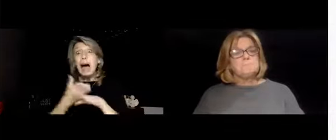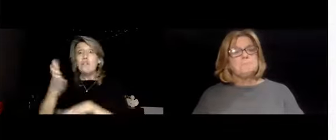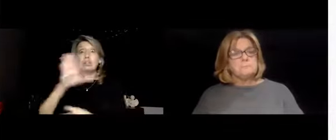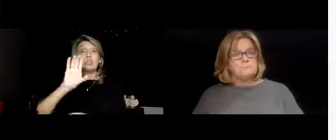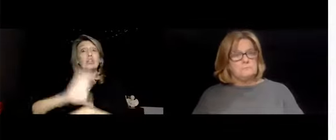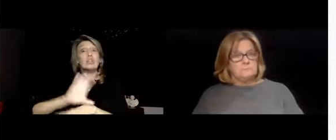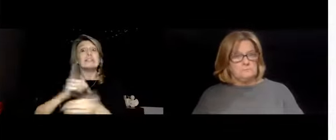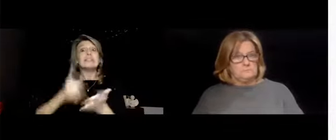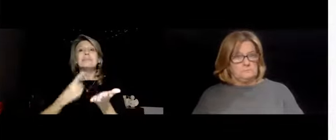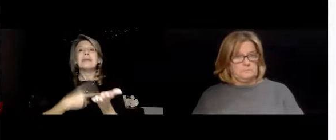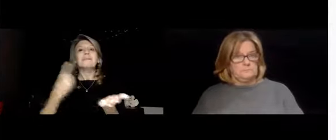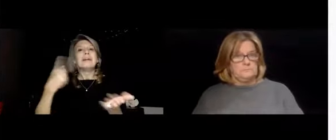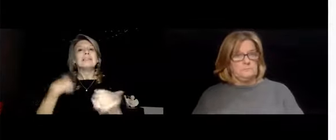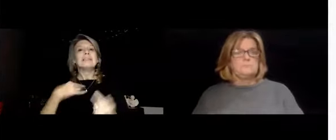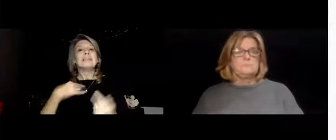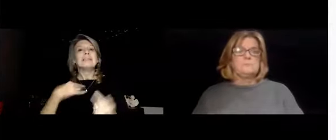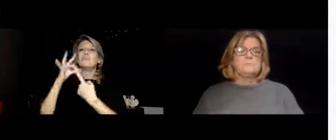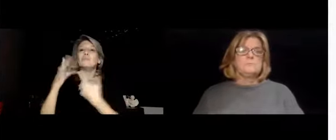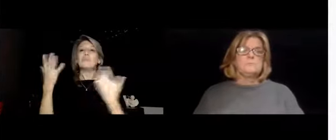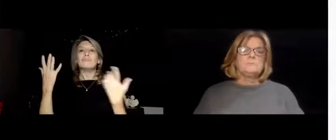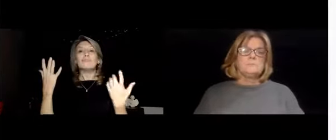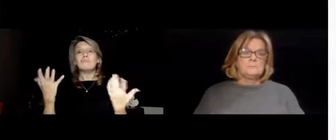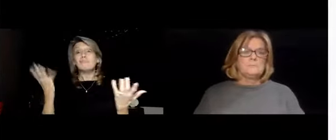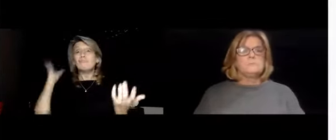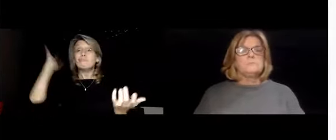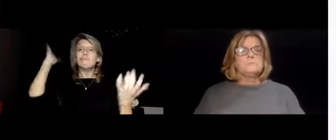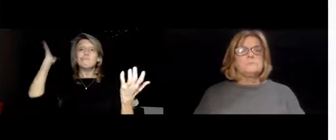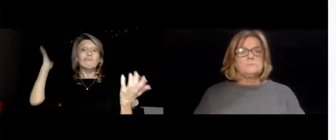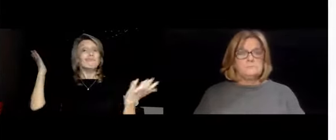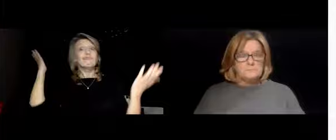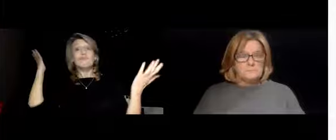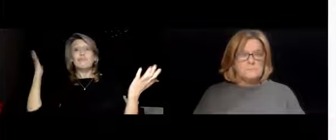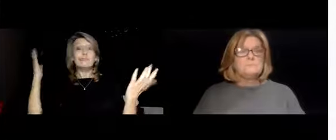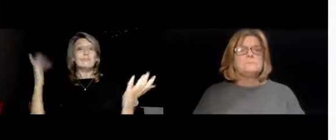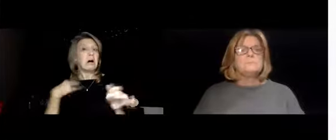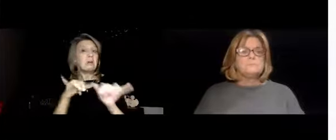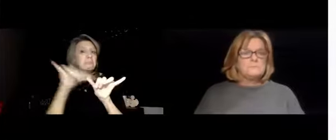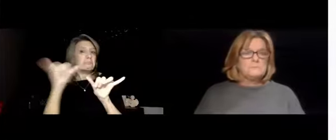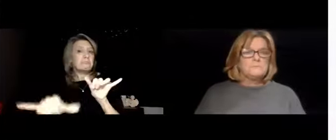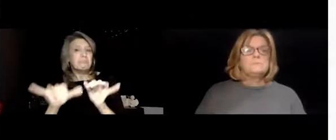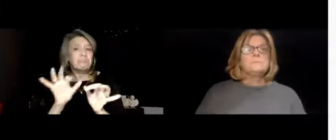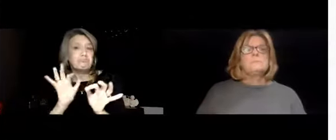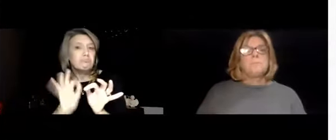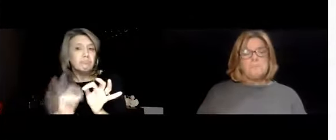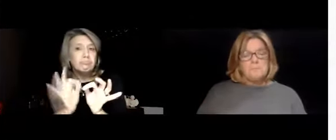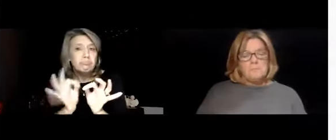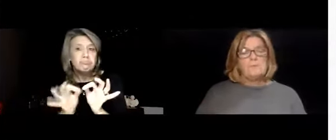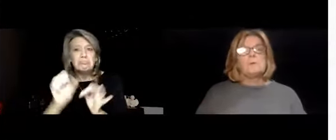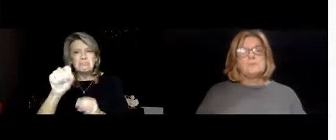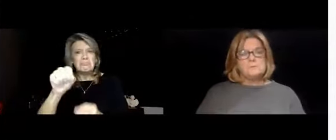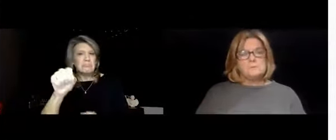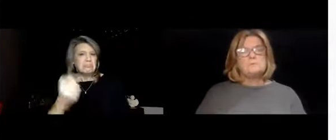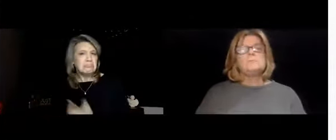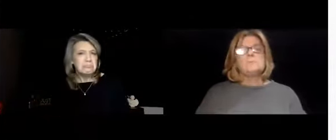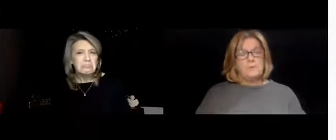Generally things like that. Now, sometimes after church, there may be some kind of a special presenter or presentation, and I will